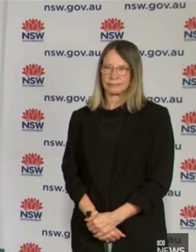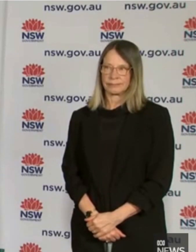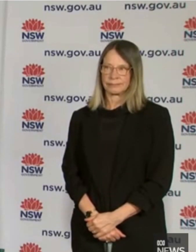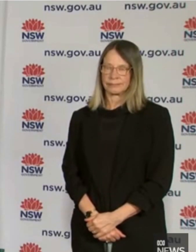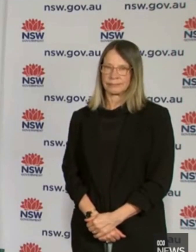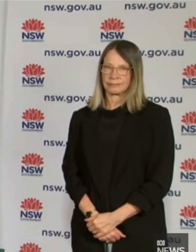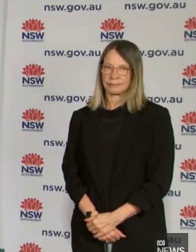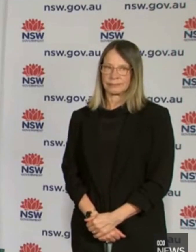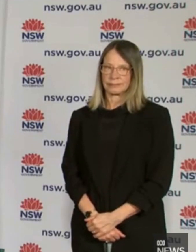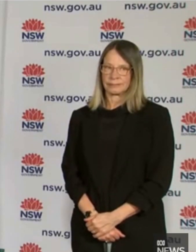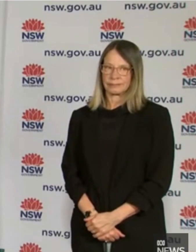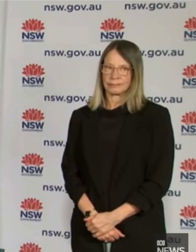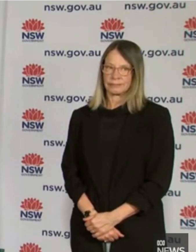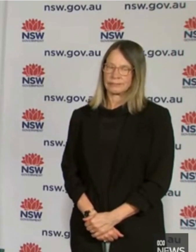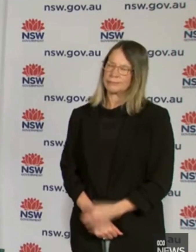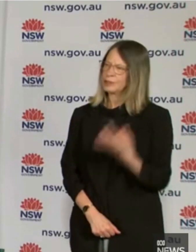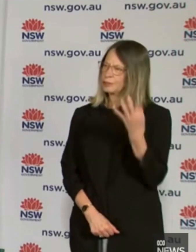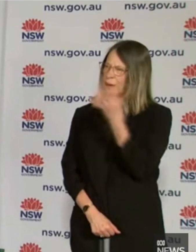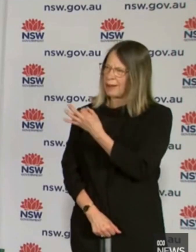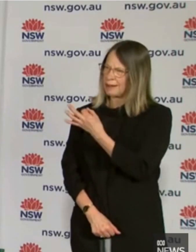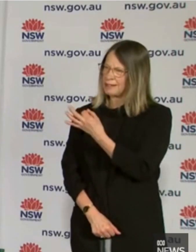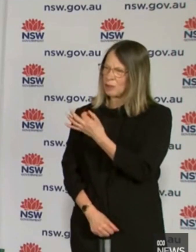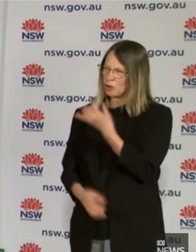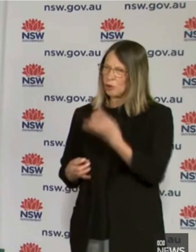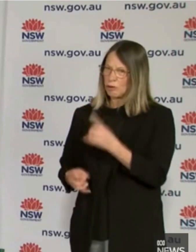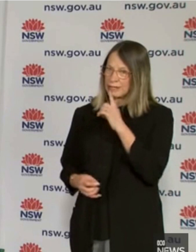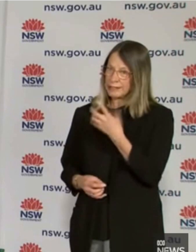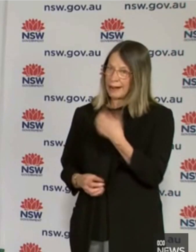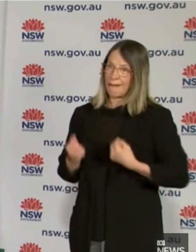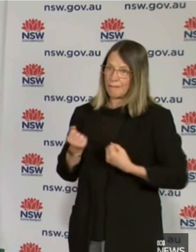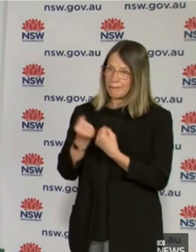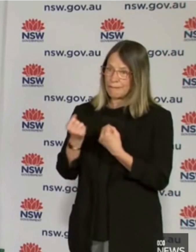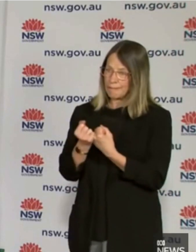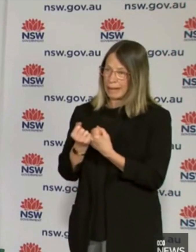this reserve workforce, isn't that an acknowledgement that you don't have sufficient staff in the system already?